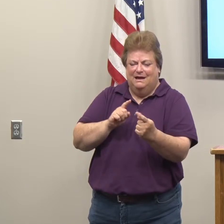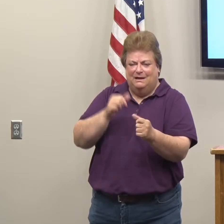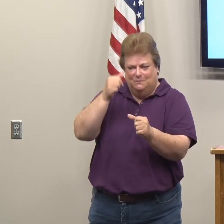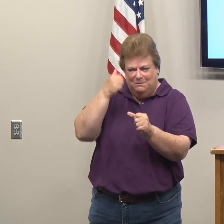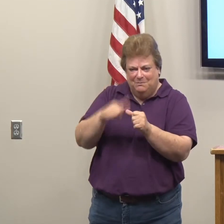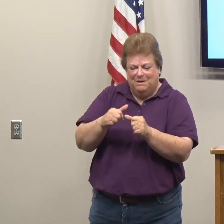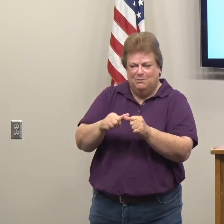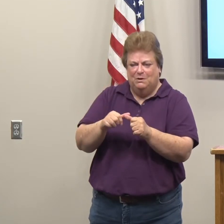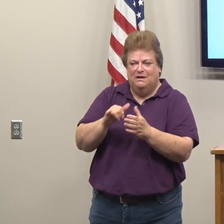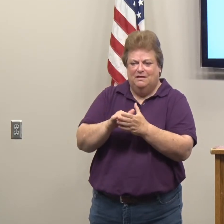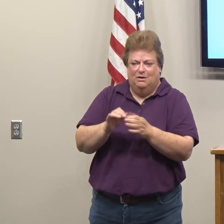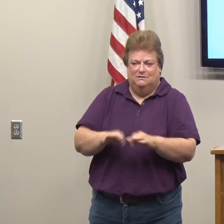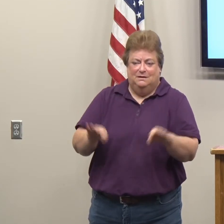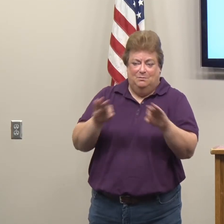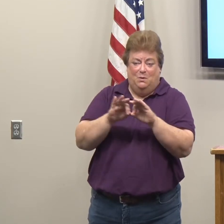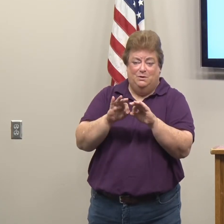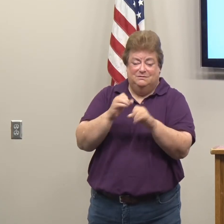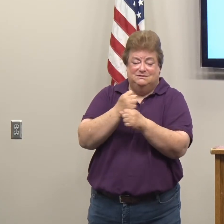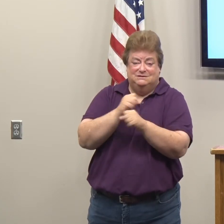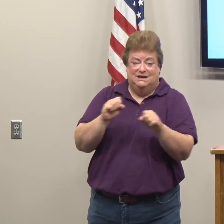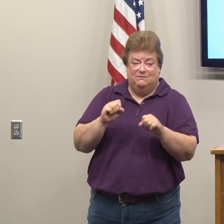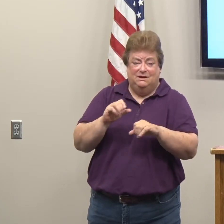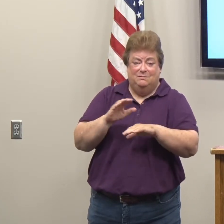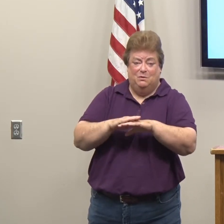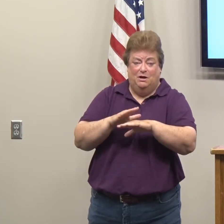these incredibly important safety precautions.